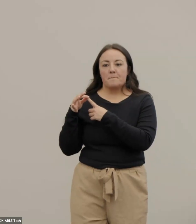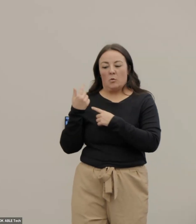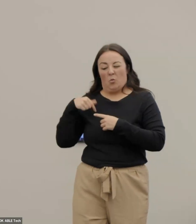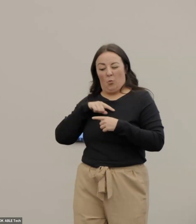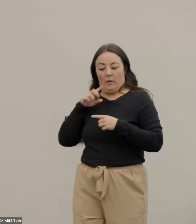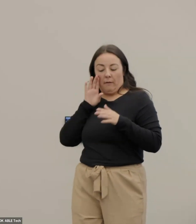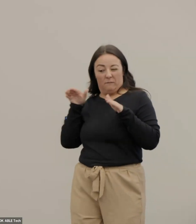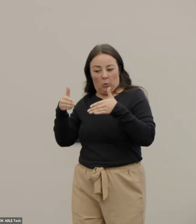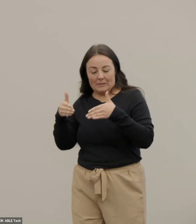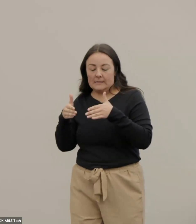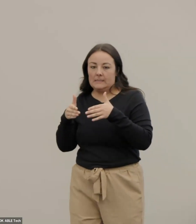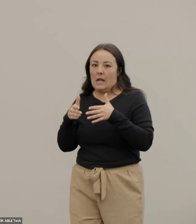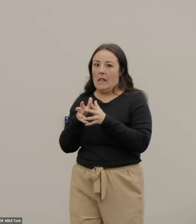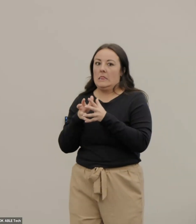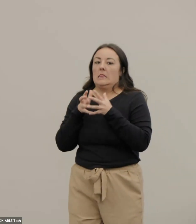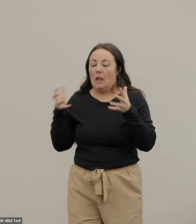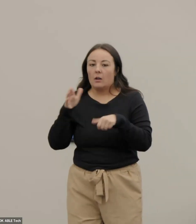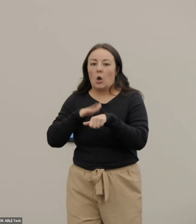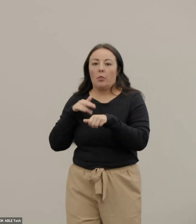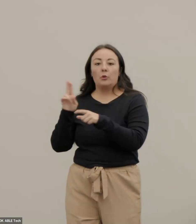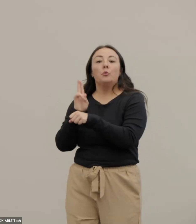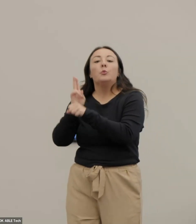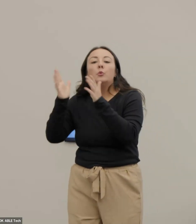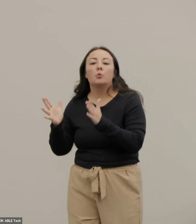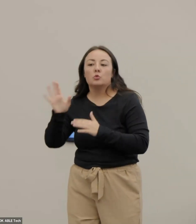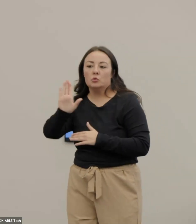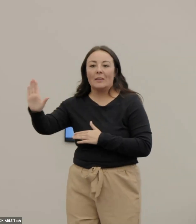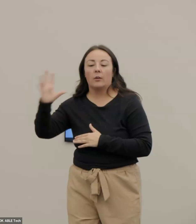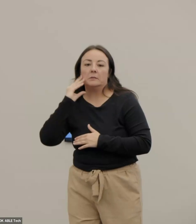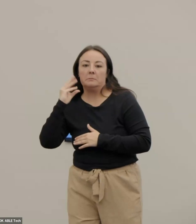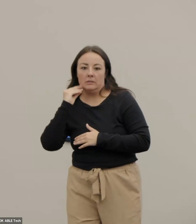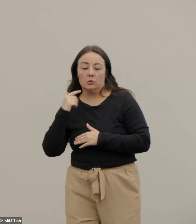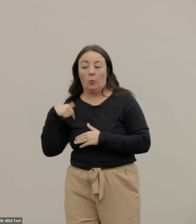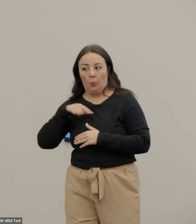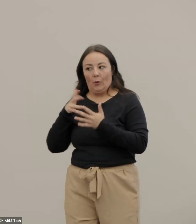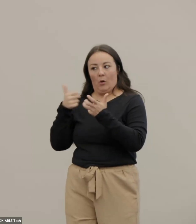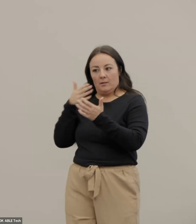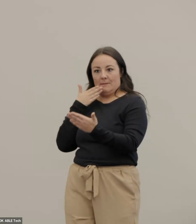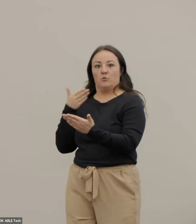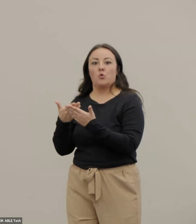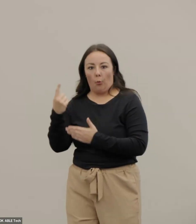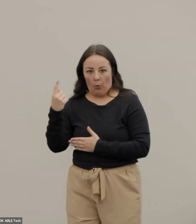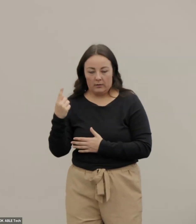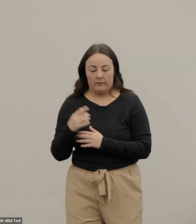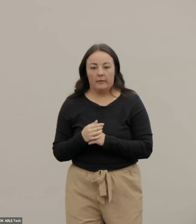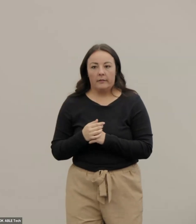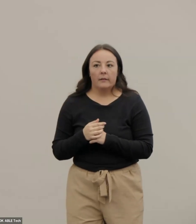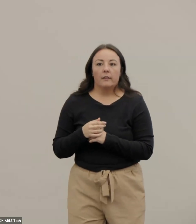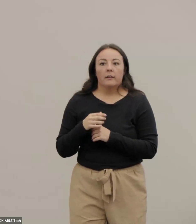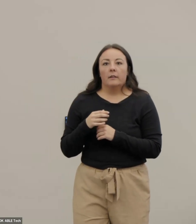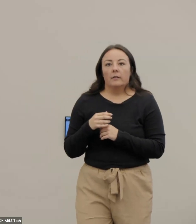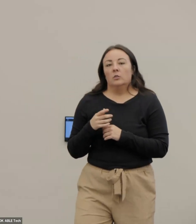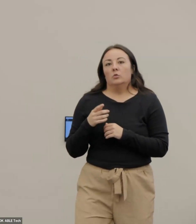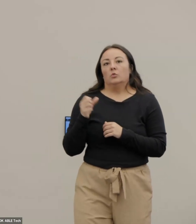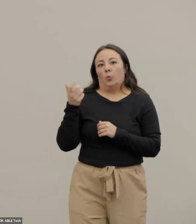the user experience. And we want the user experience to be a good one. And so we always